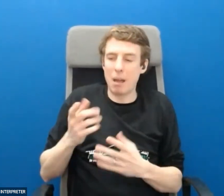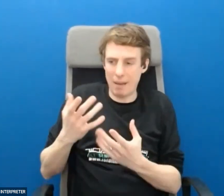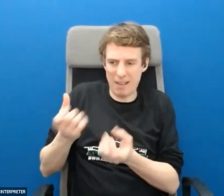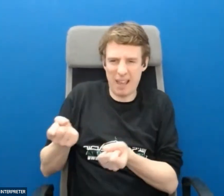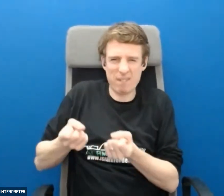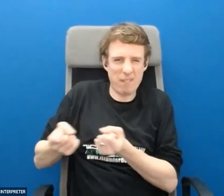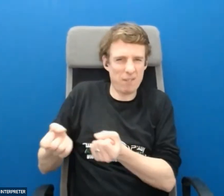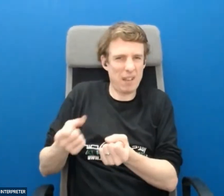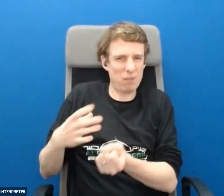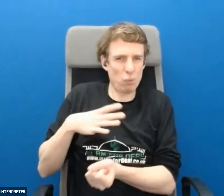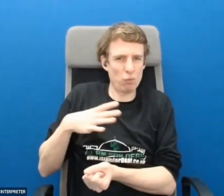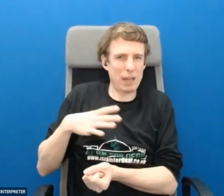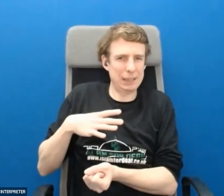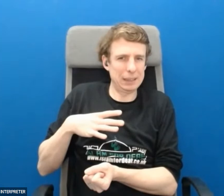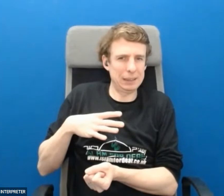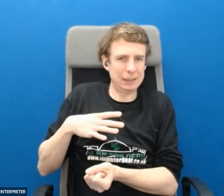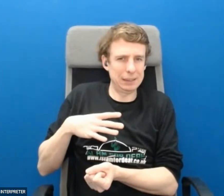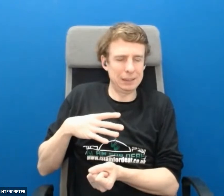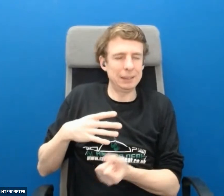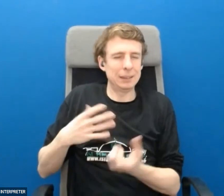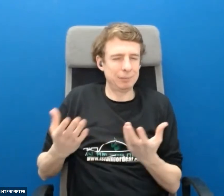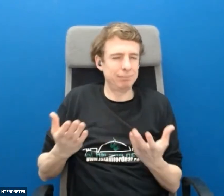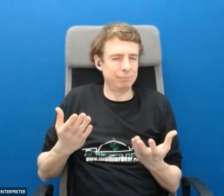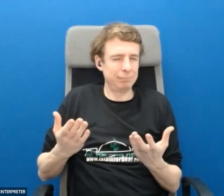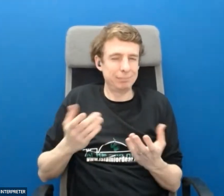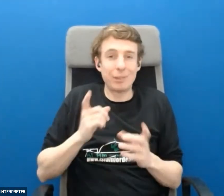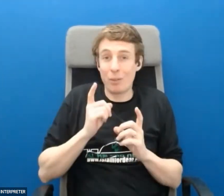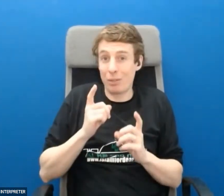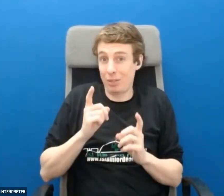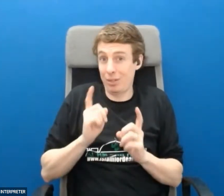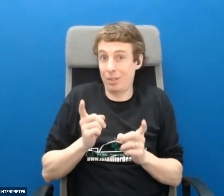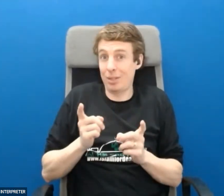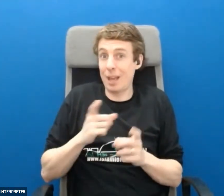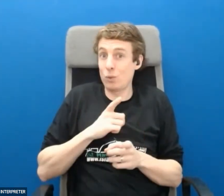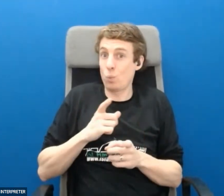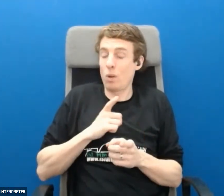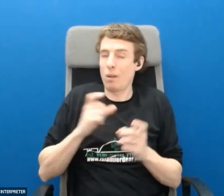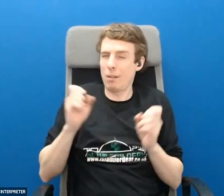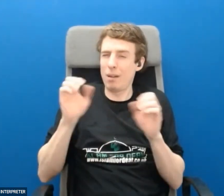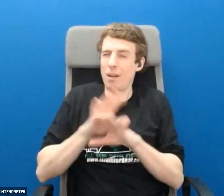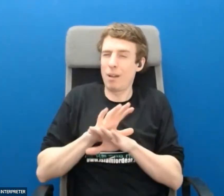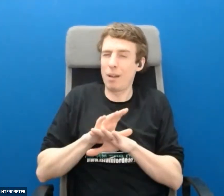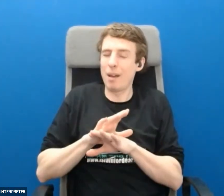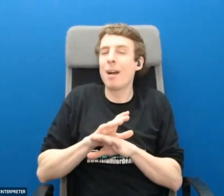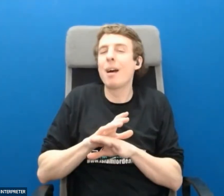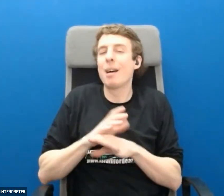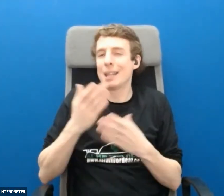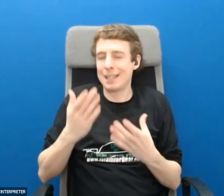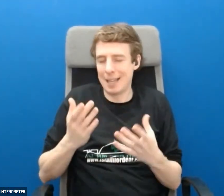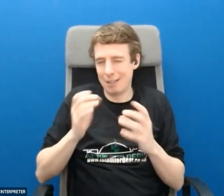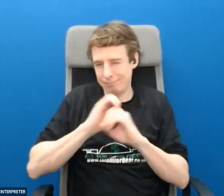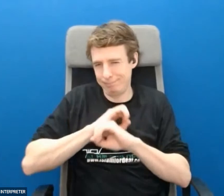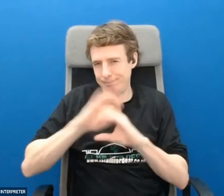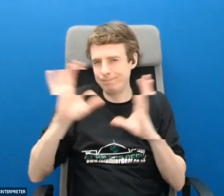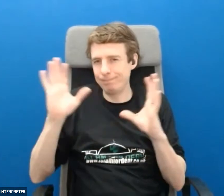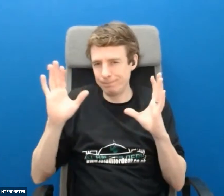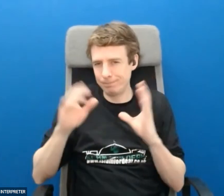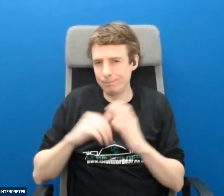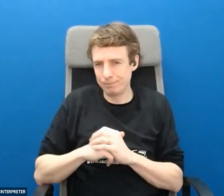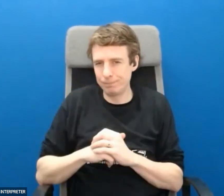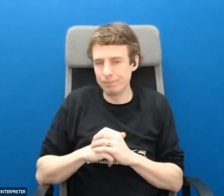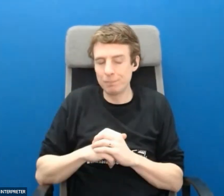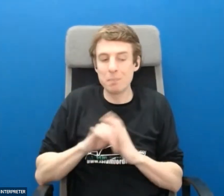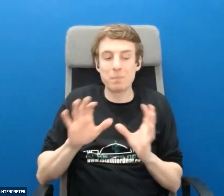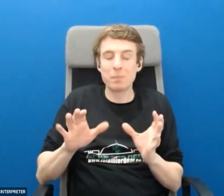creation. It's not true creating. And the example of this is that the carpenter can make a door out of